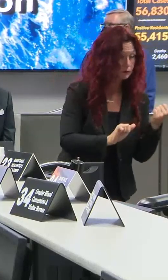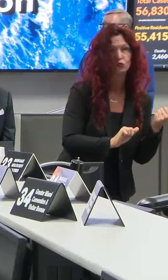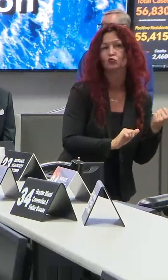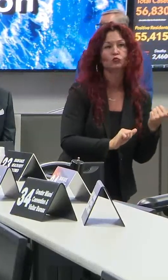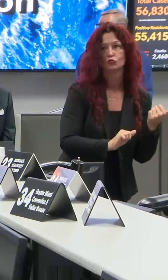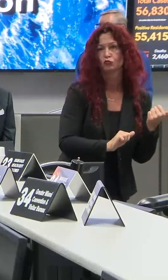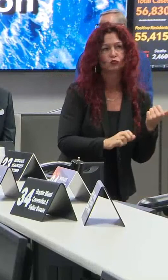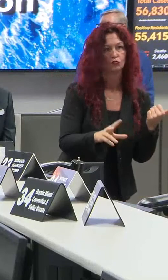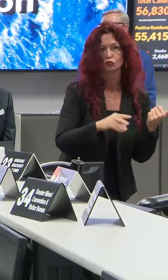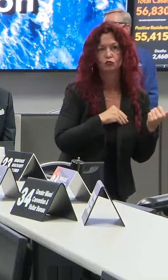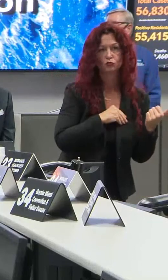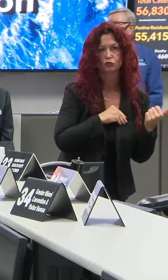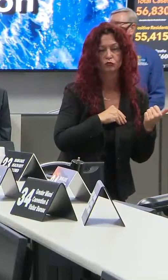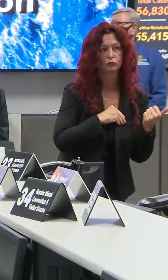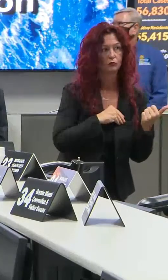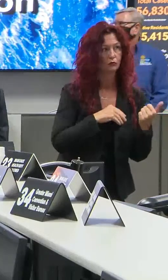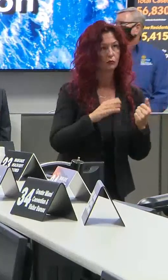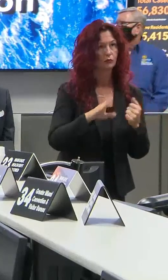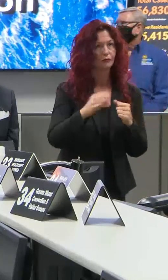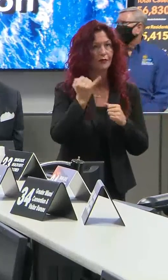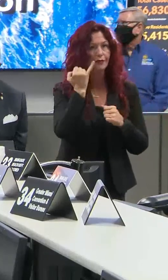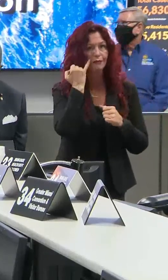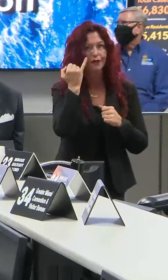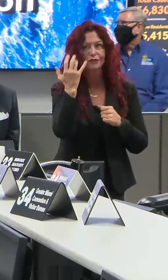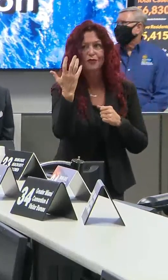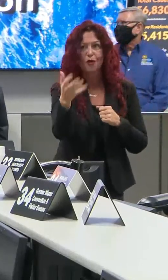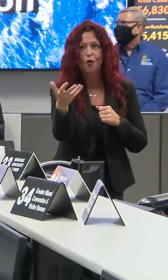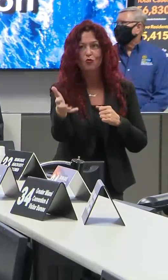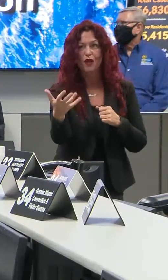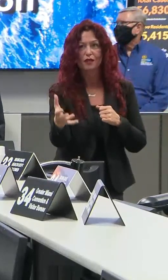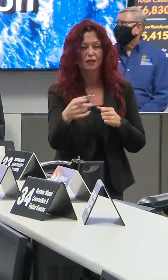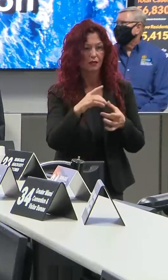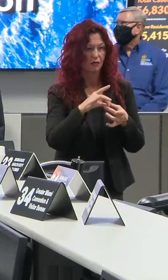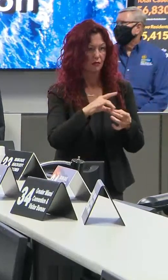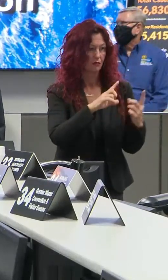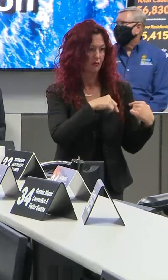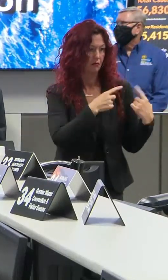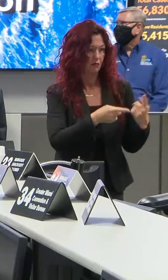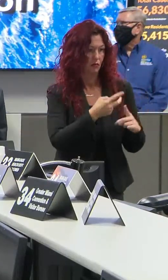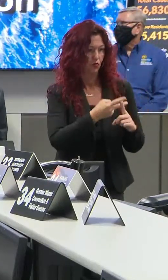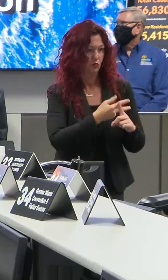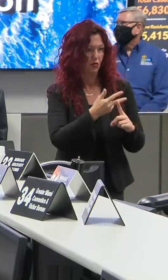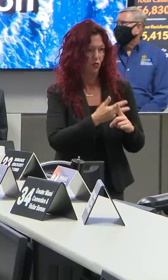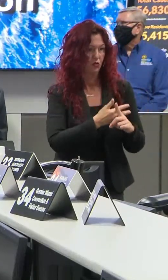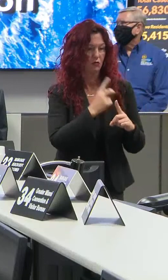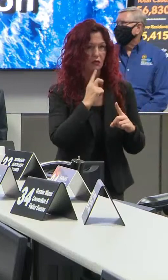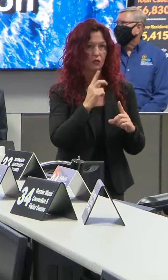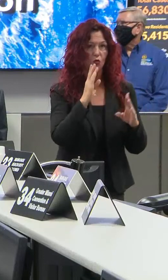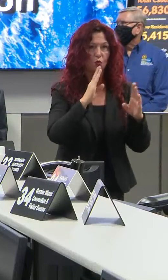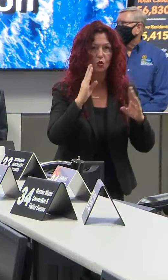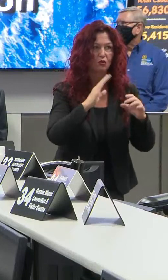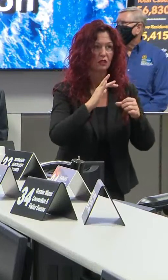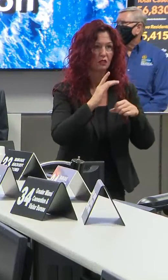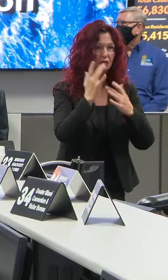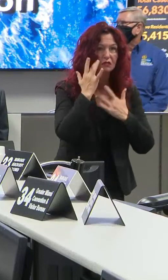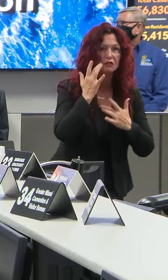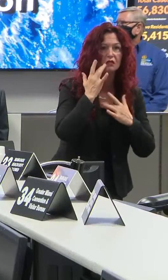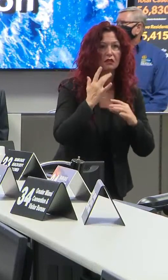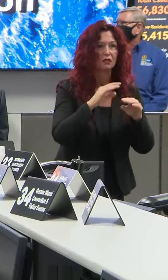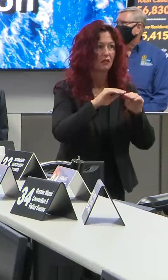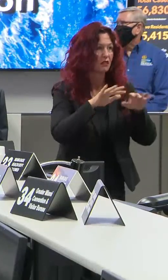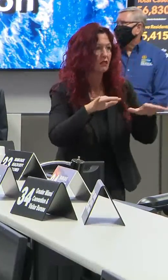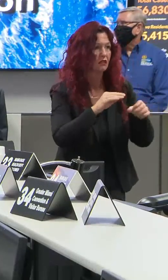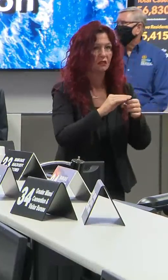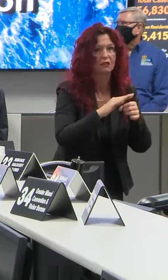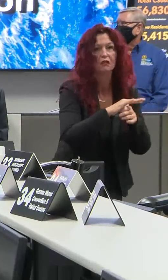uneasiness of the coronavirus pandemic, but we do not want an active storm to catch